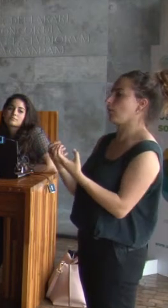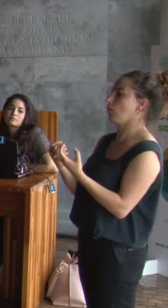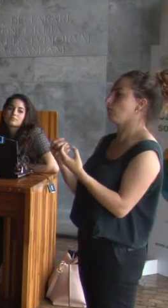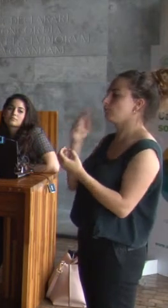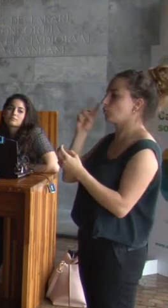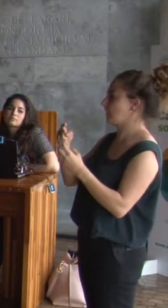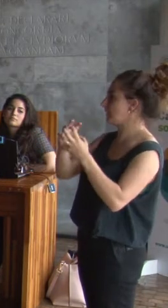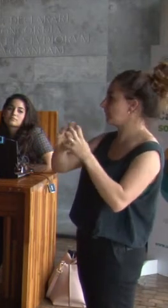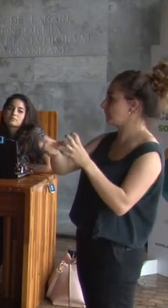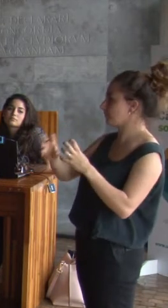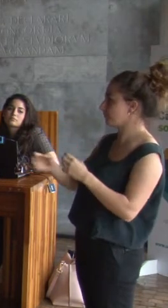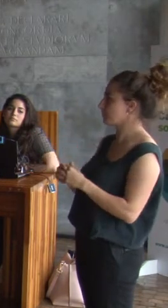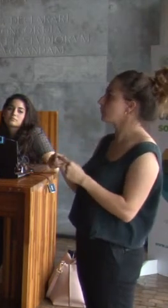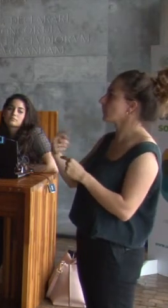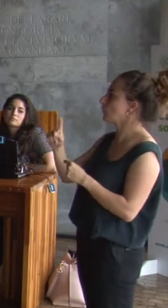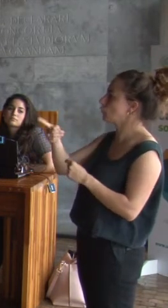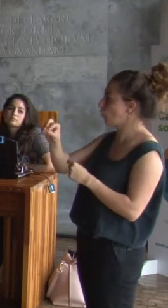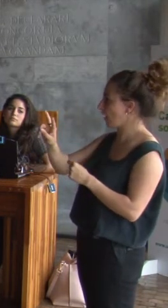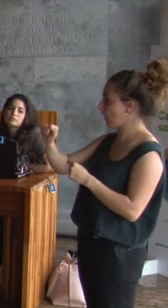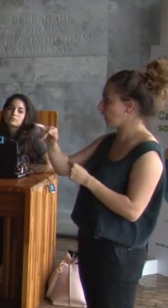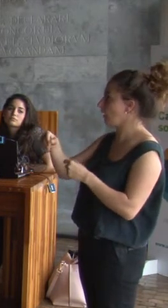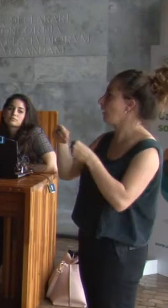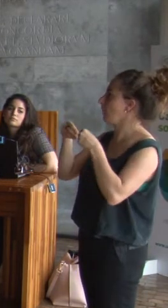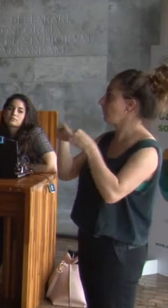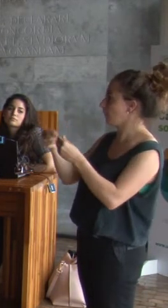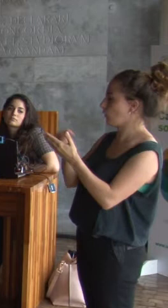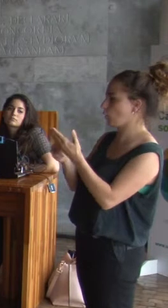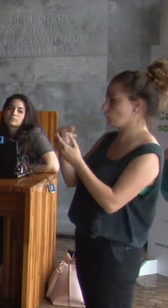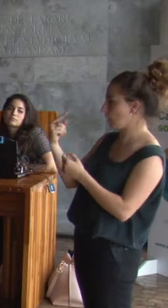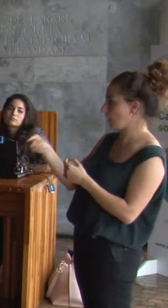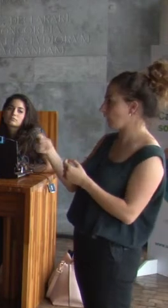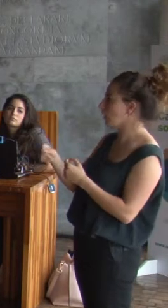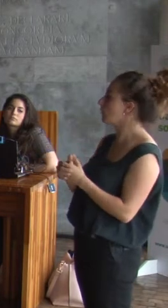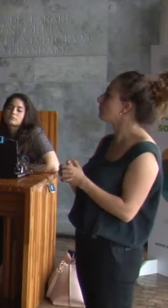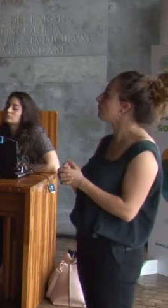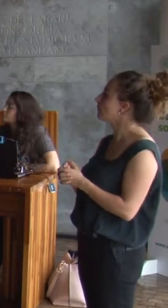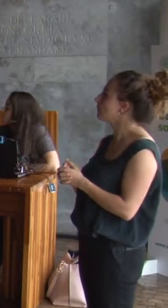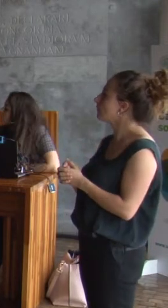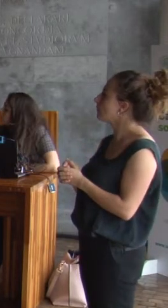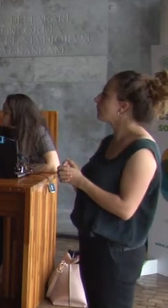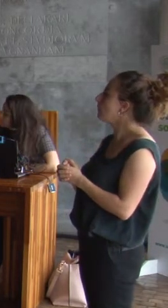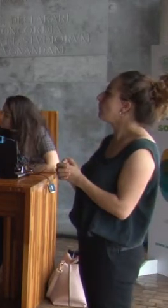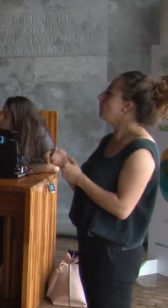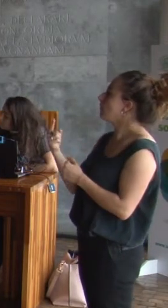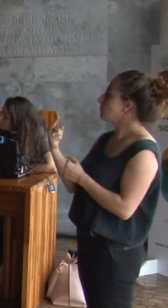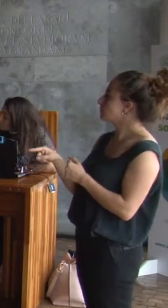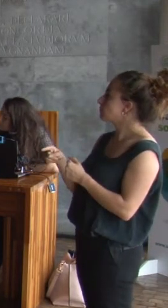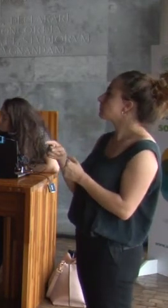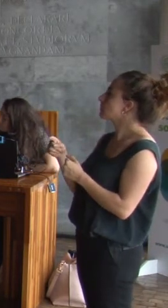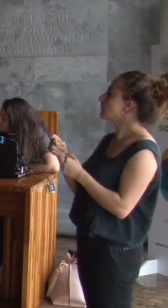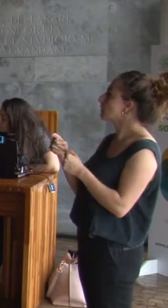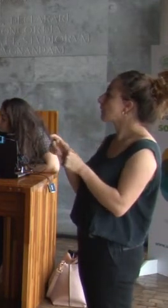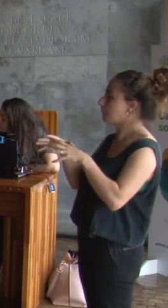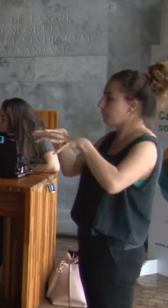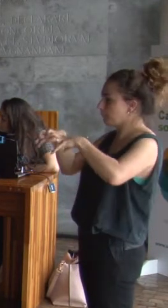Then Giovanni will present his project, his research project, which is an advocacy and public